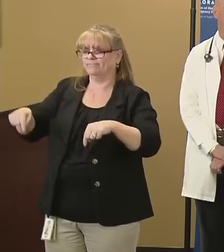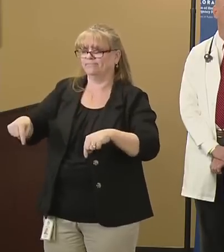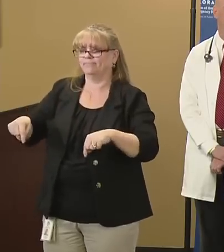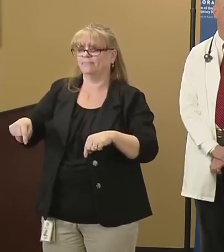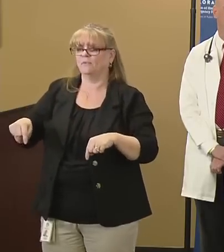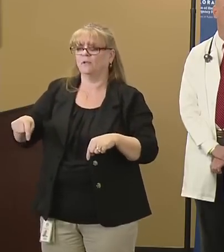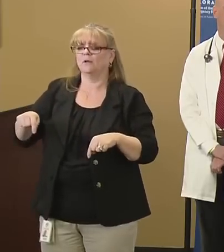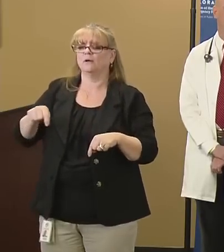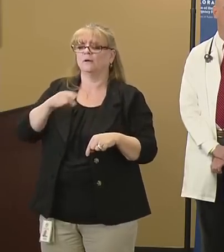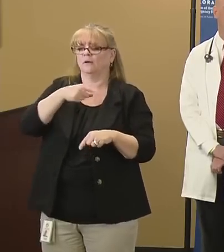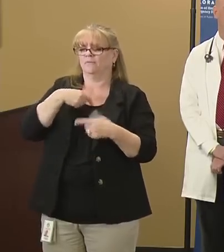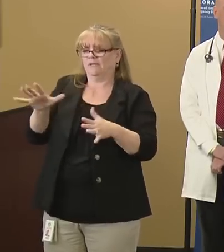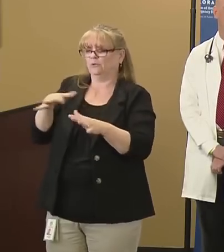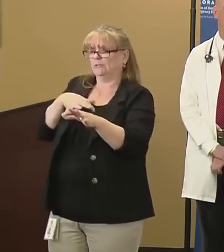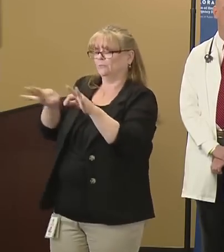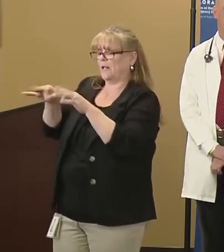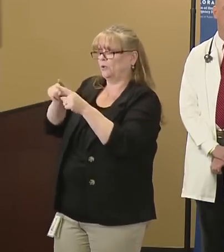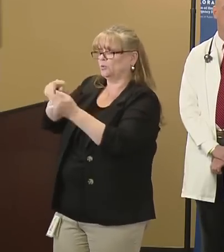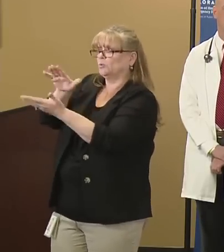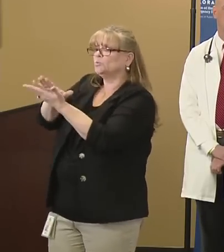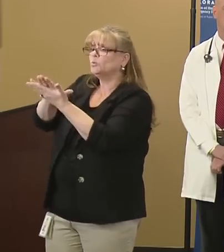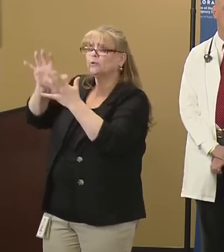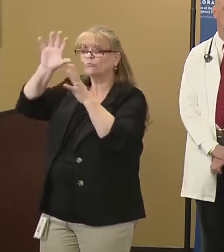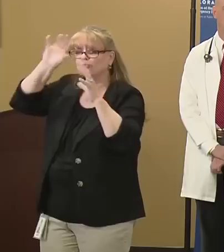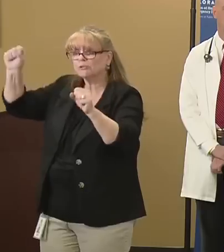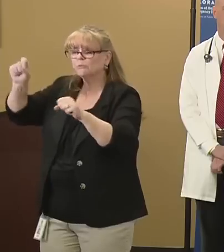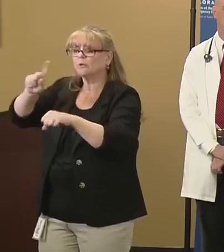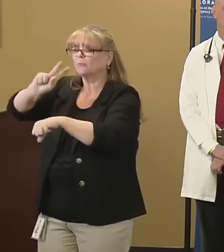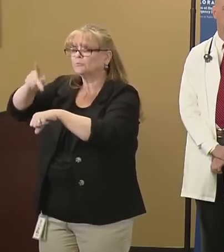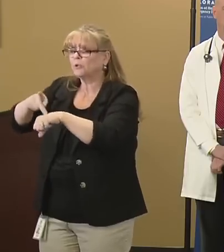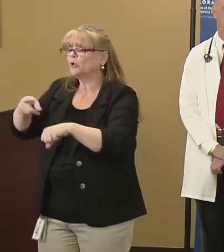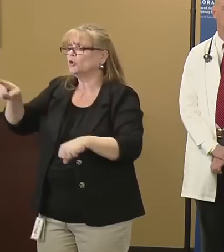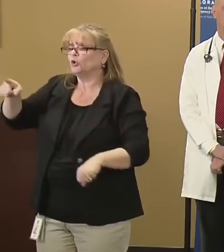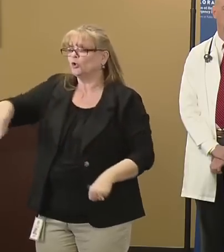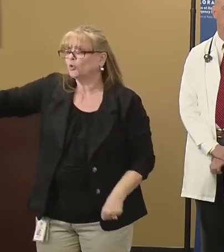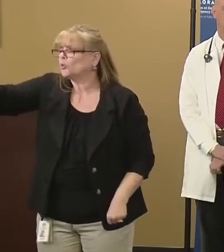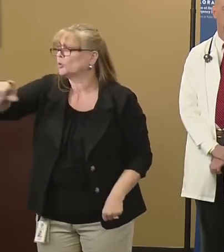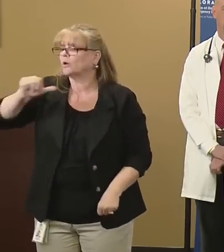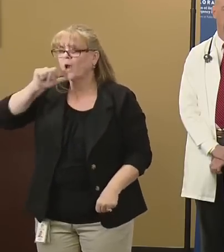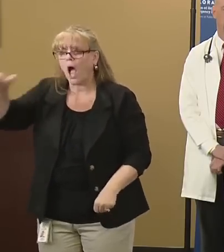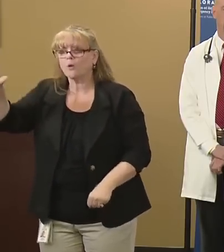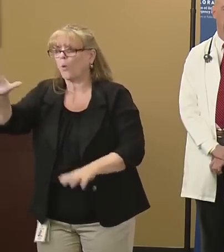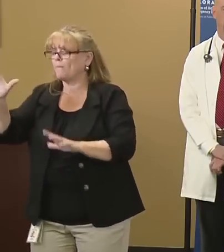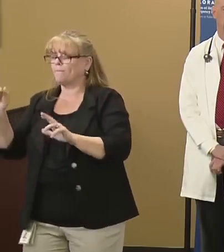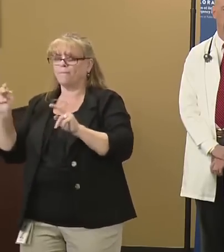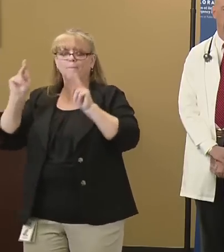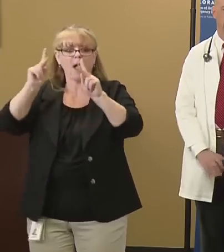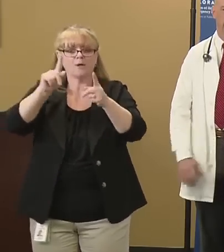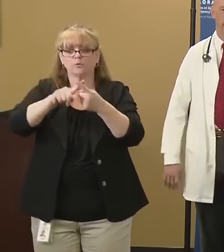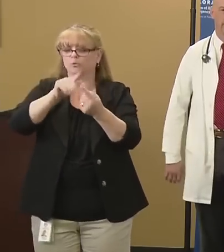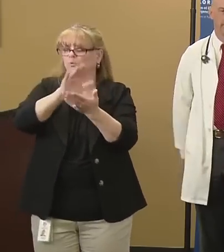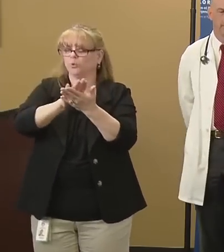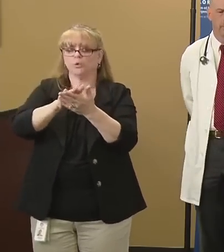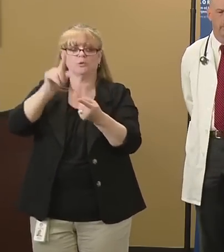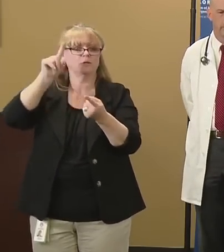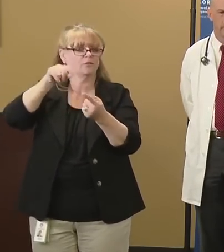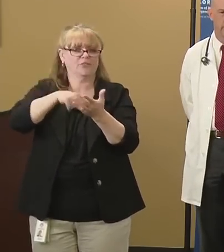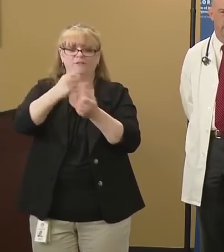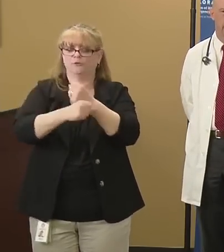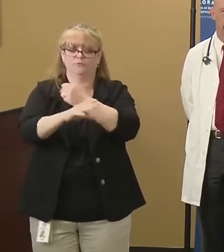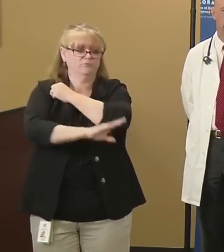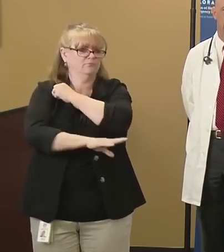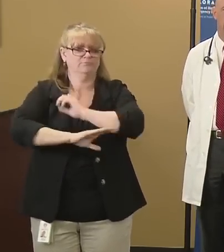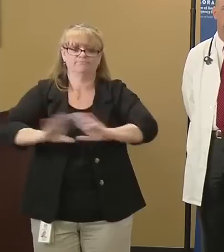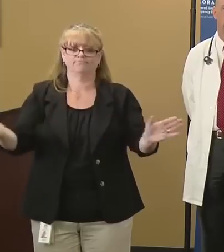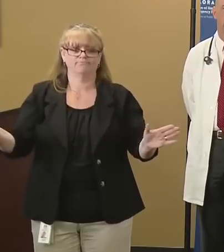resume normal classroom activities this school year. That's very likely. School year hasn't been called off yet statewide. We're always hopeful, but districts